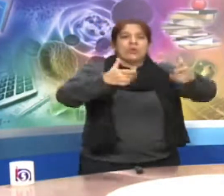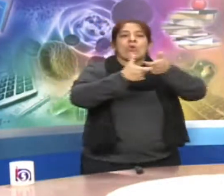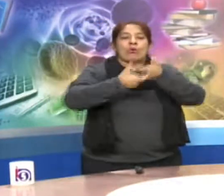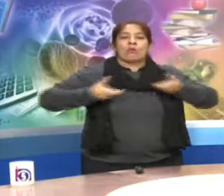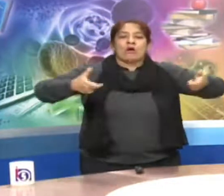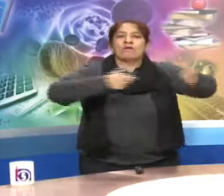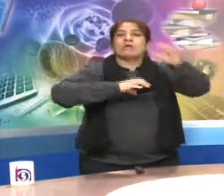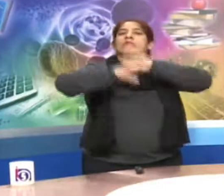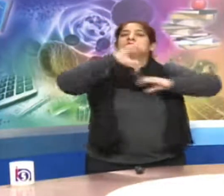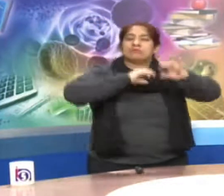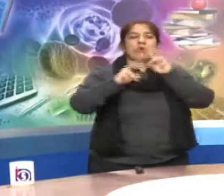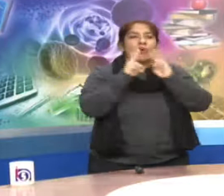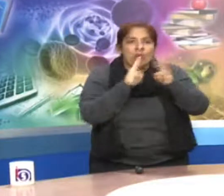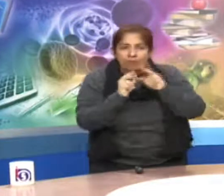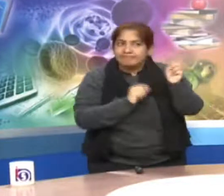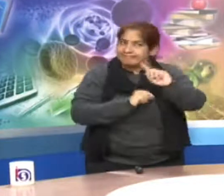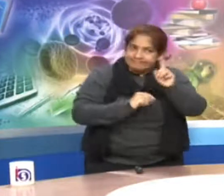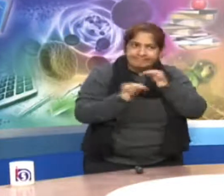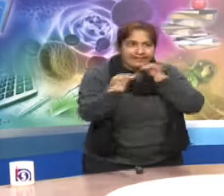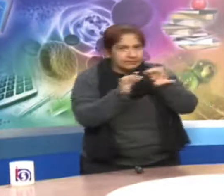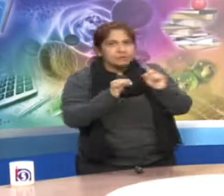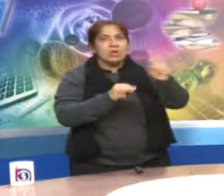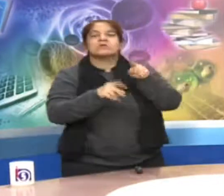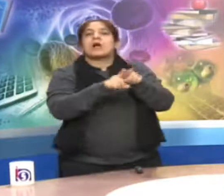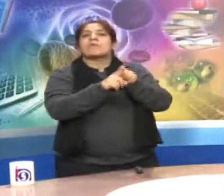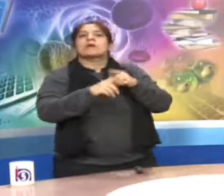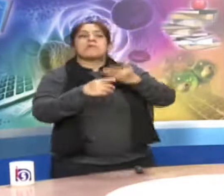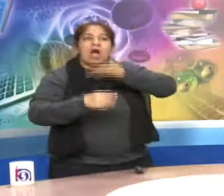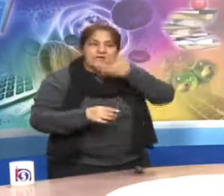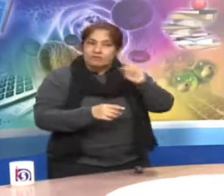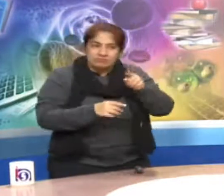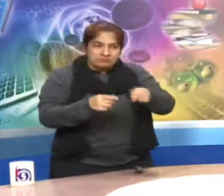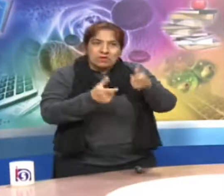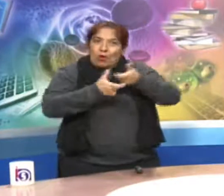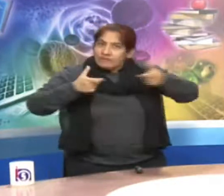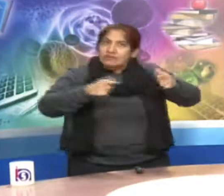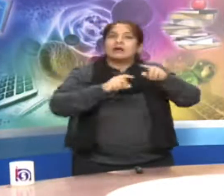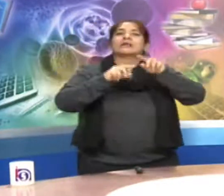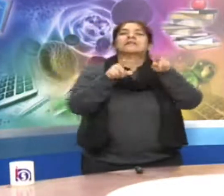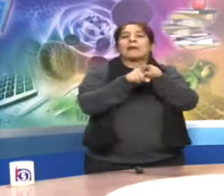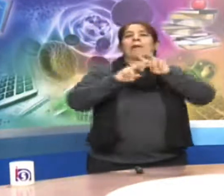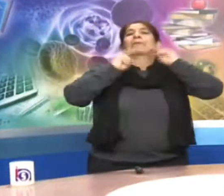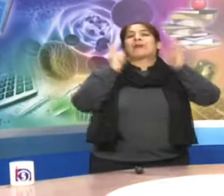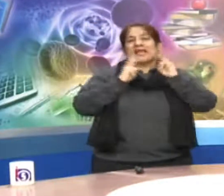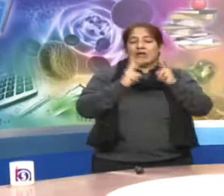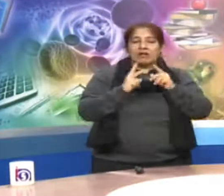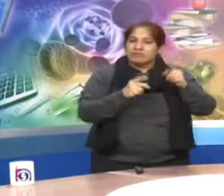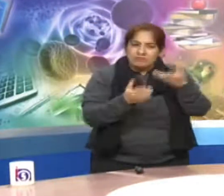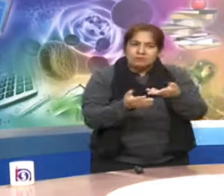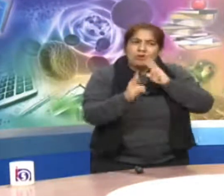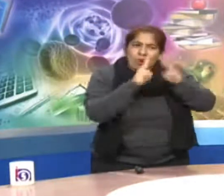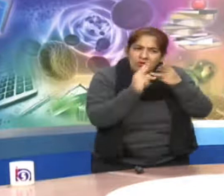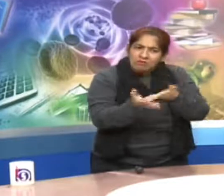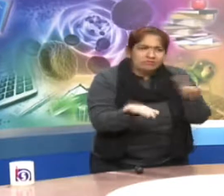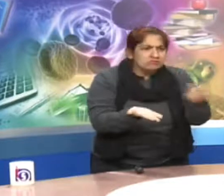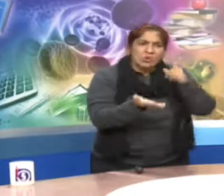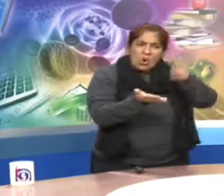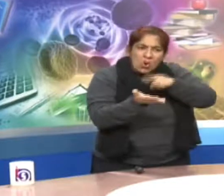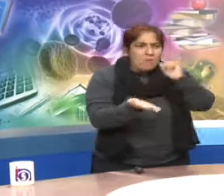more conference and meeting regarding the particular issue to